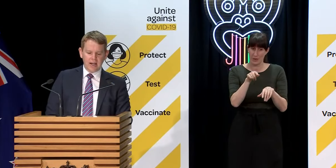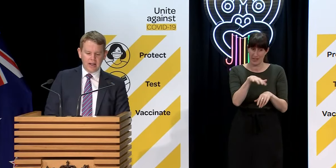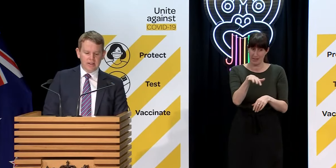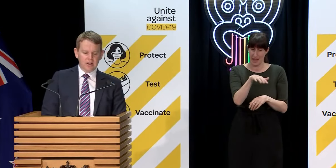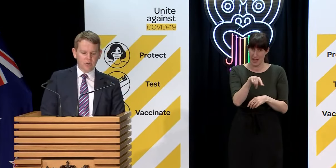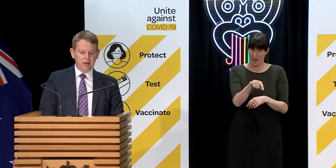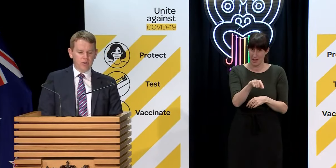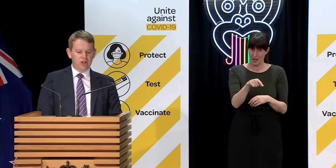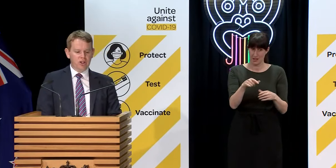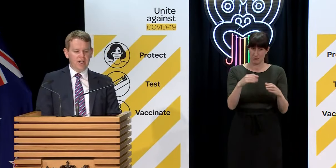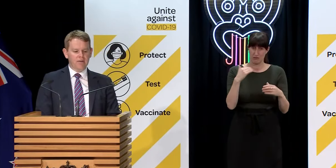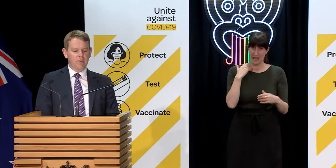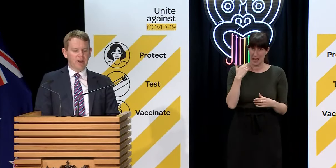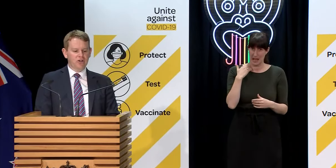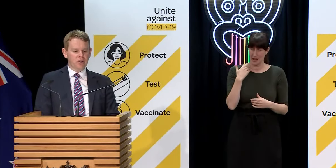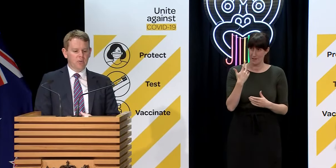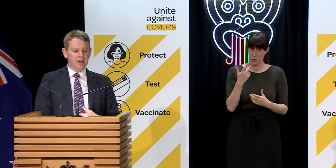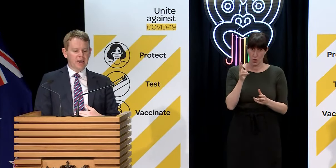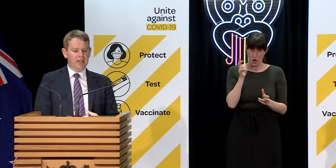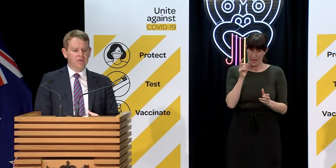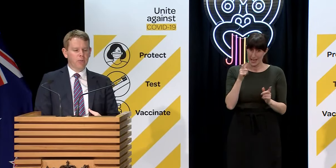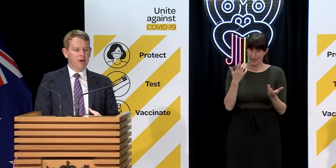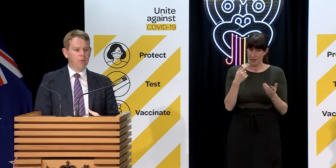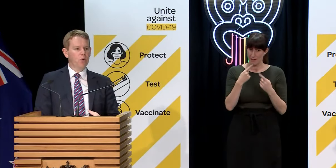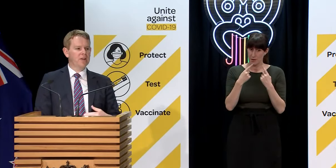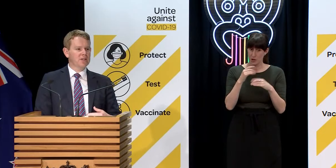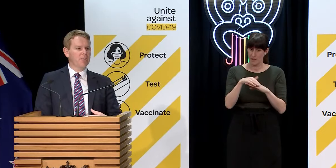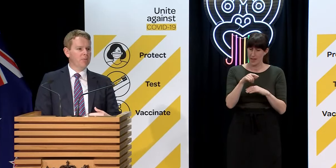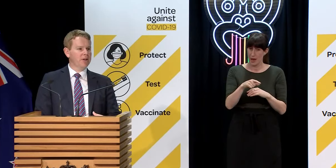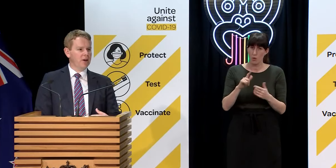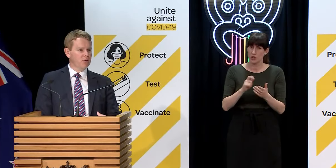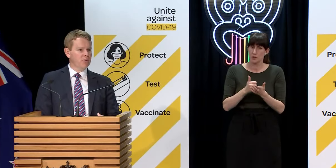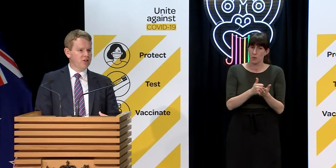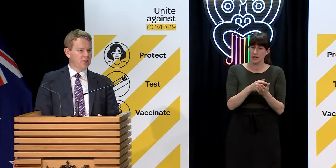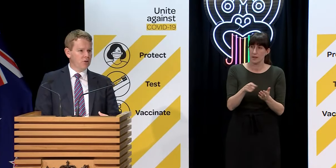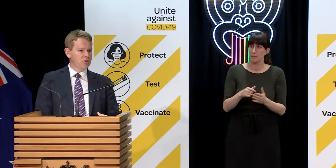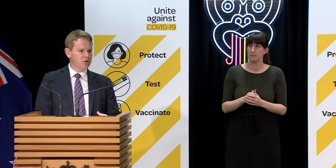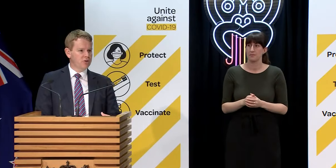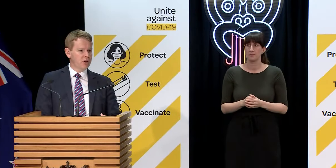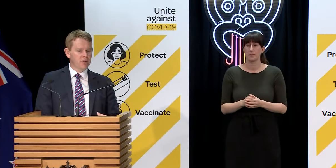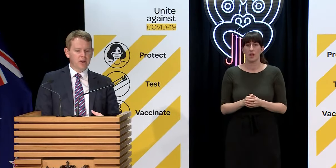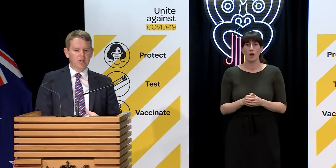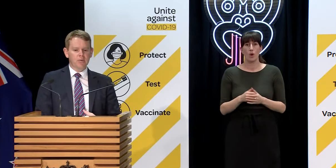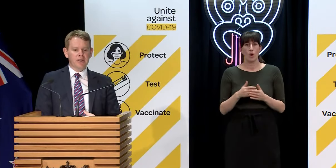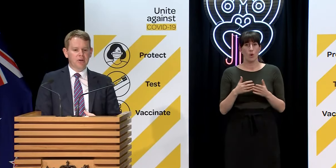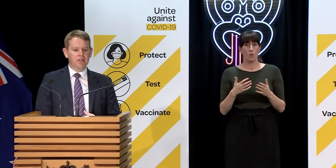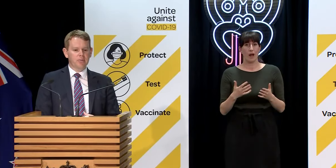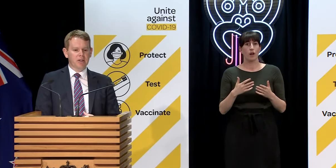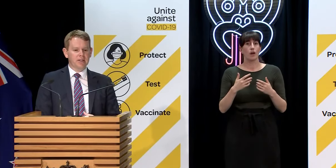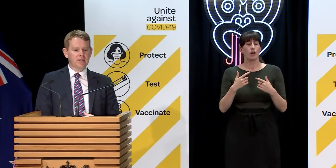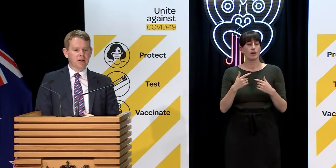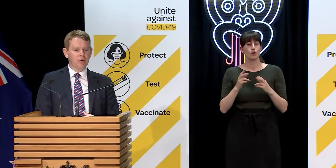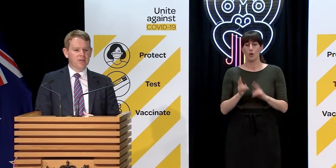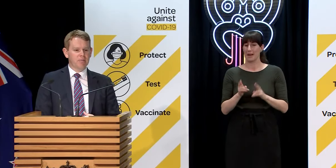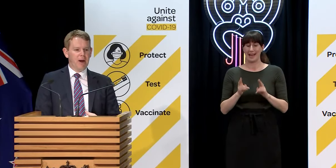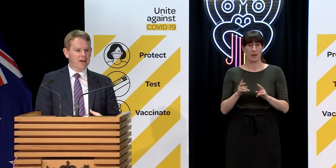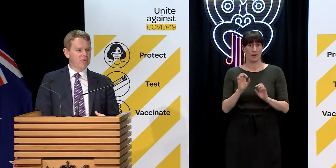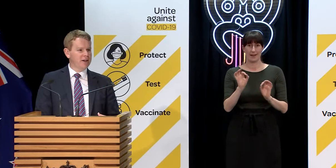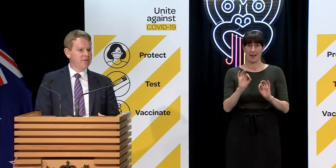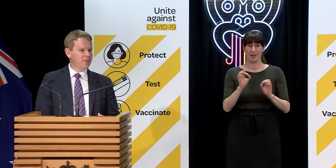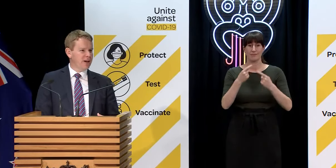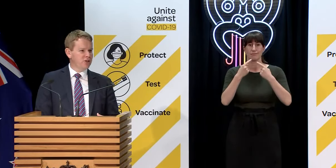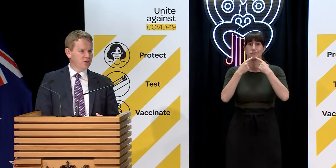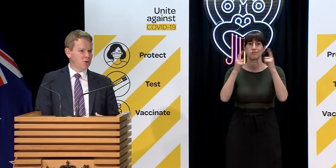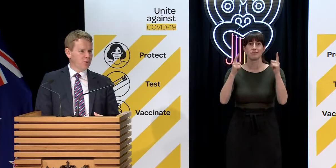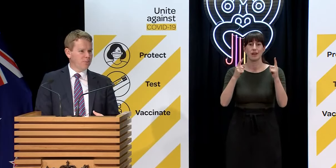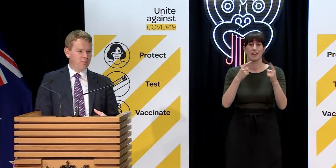would say again is that we share information that we collect from people where there's a public health rationale to do so. We don't typically disclose the